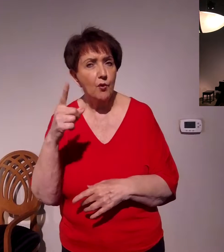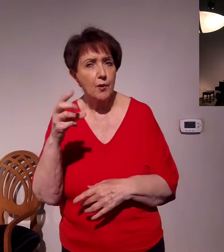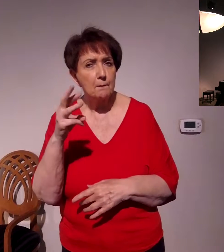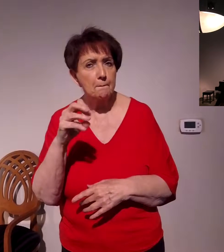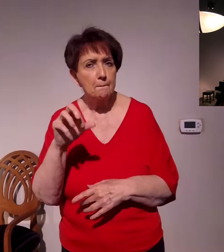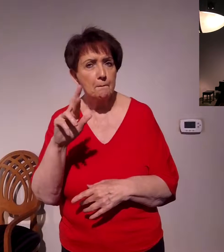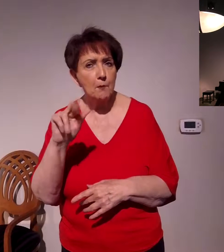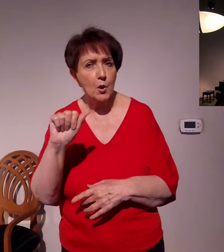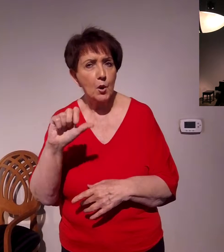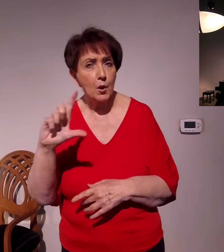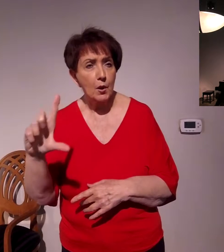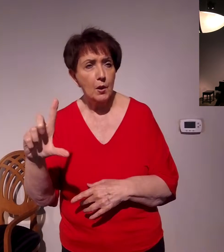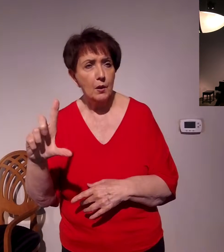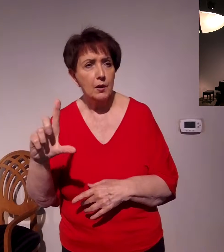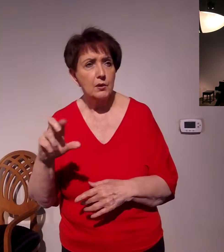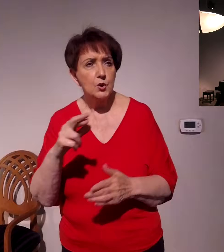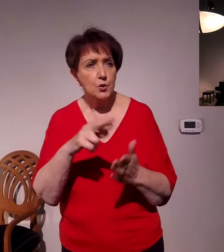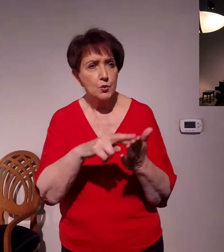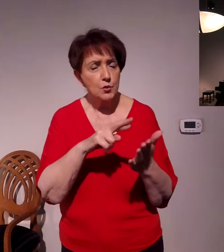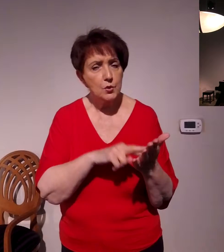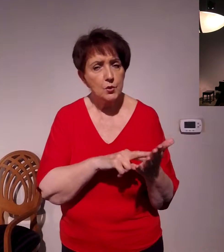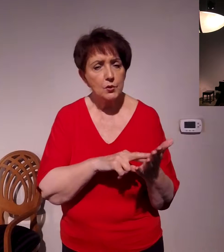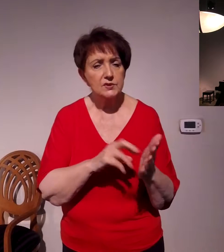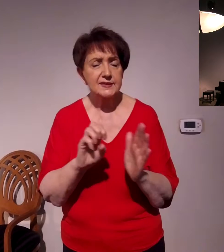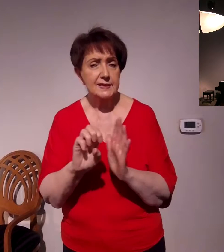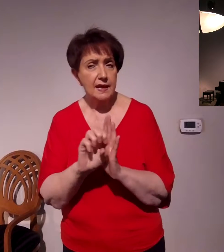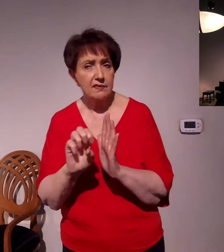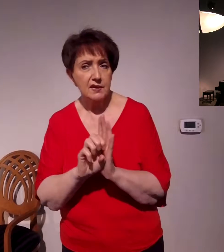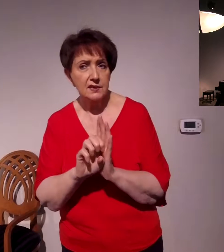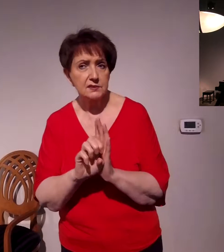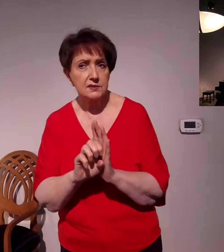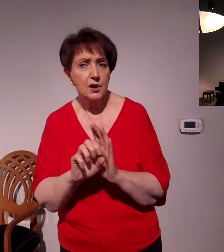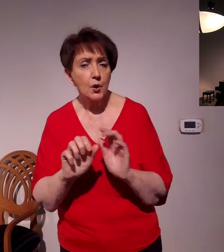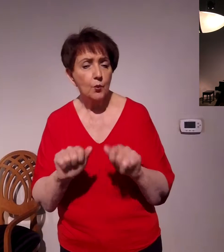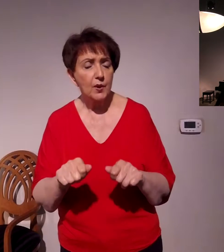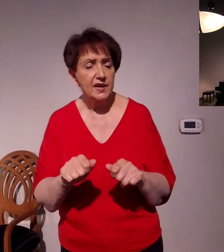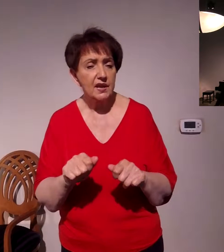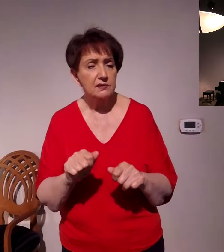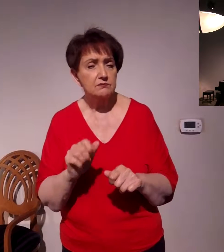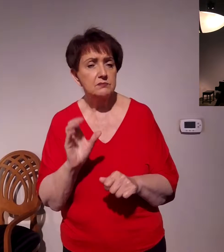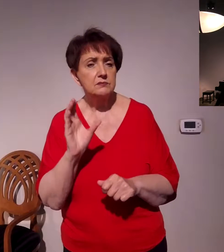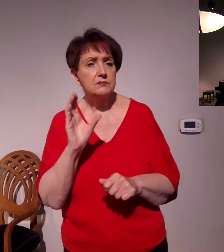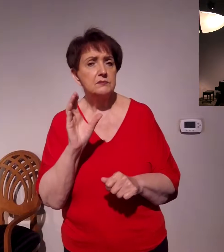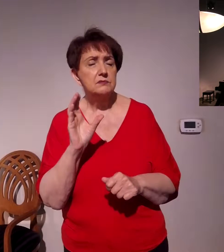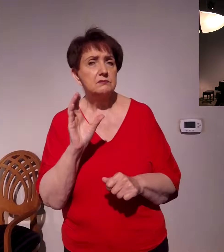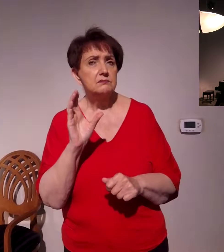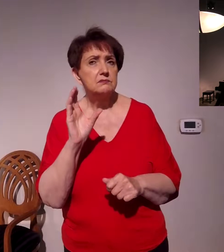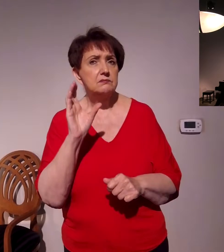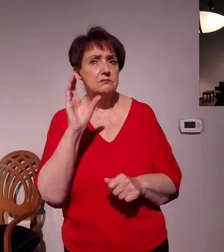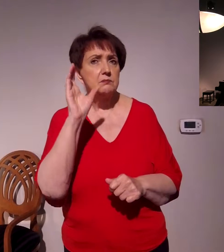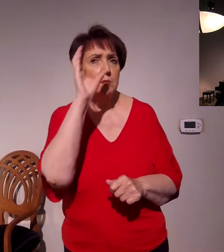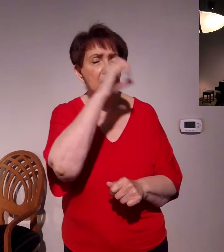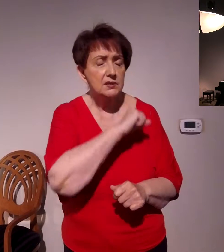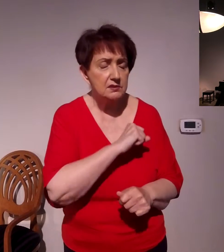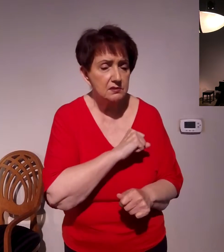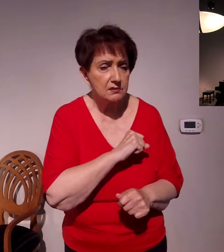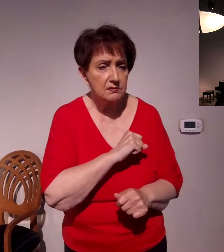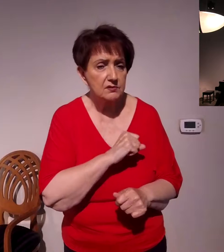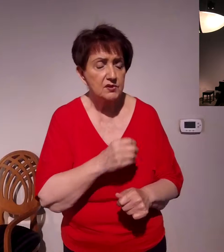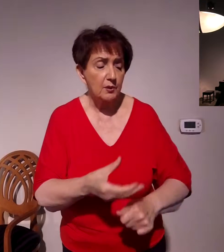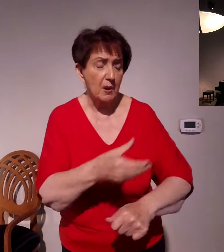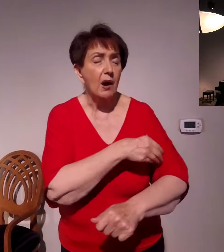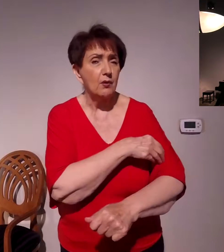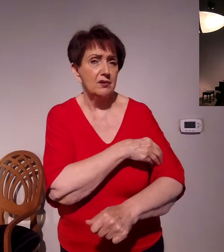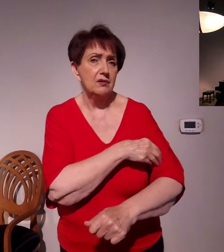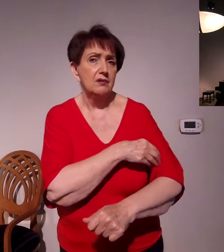and for rules and for ethics, we can miss the transformative power of them.